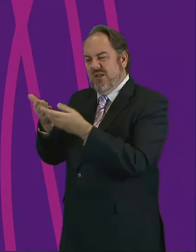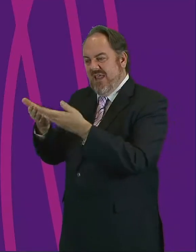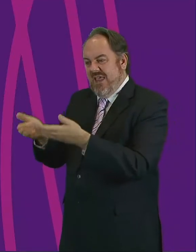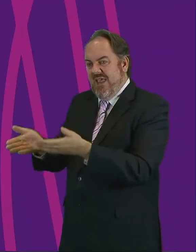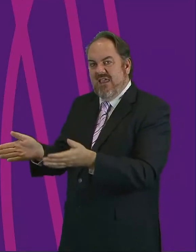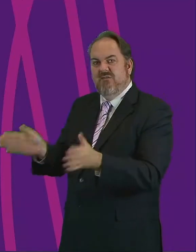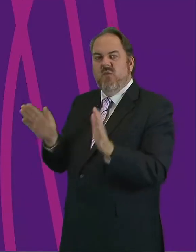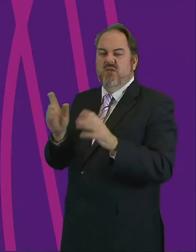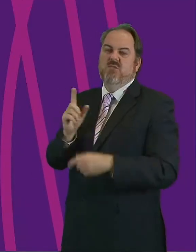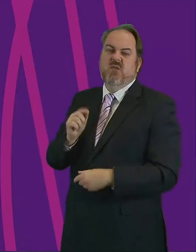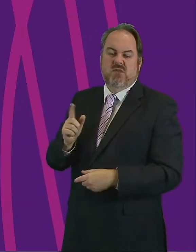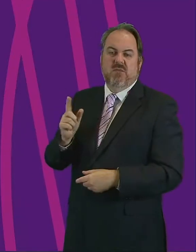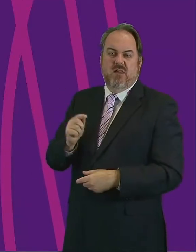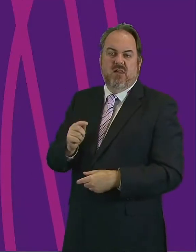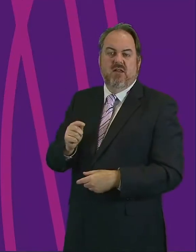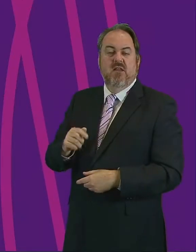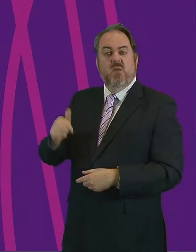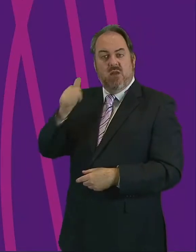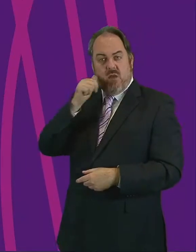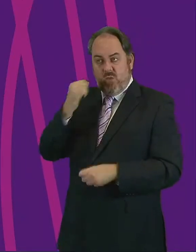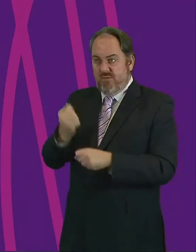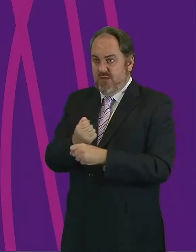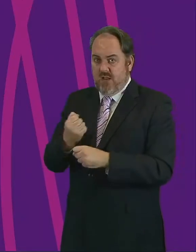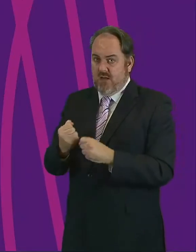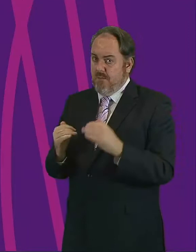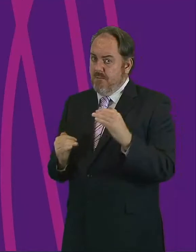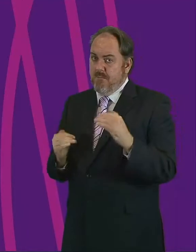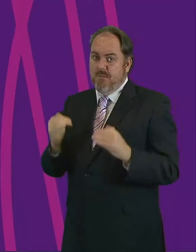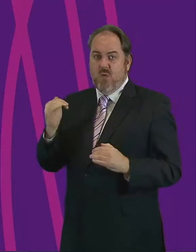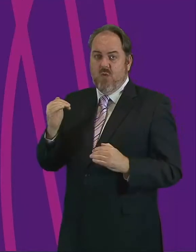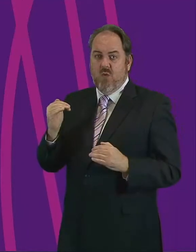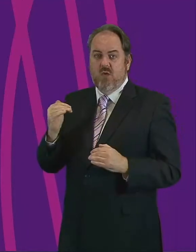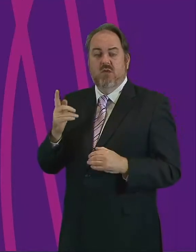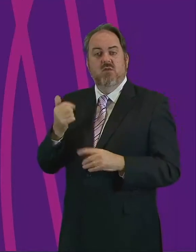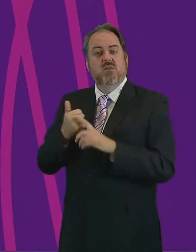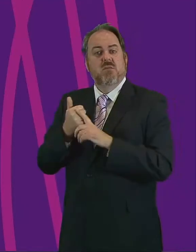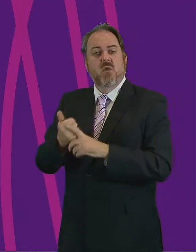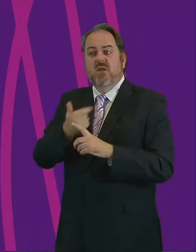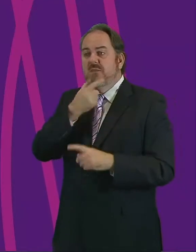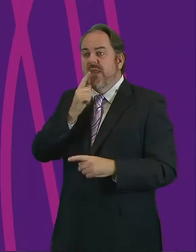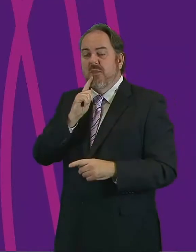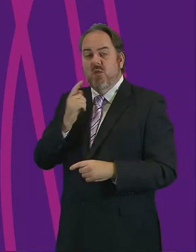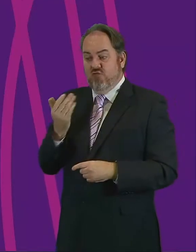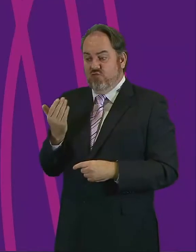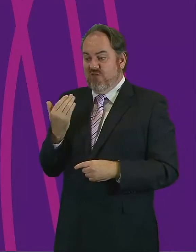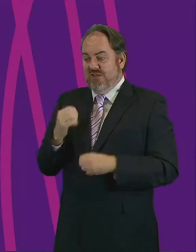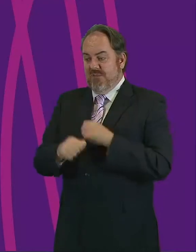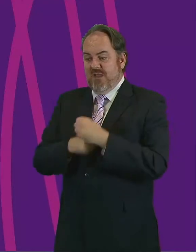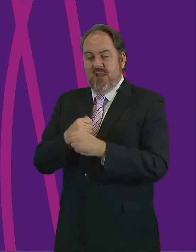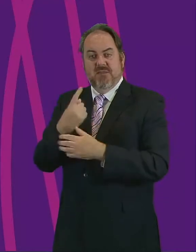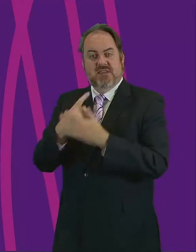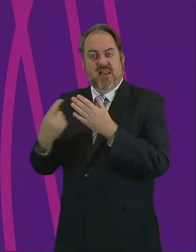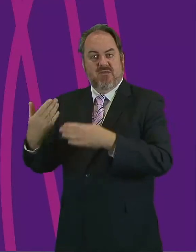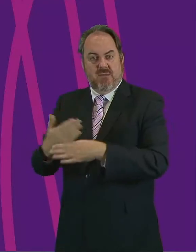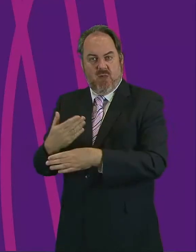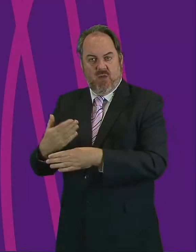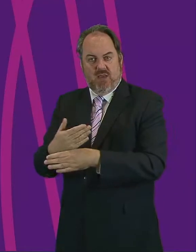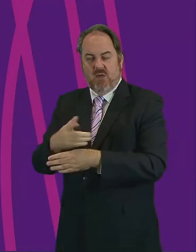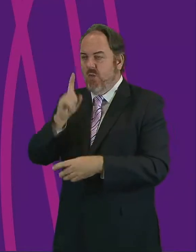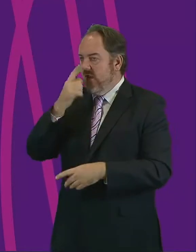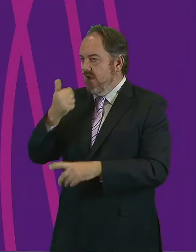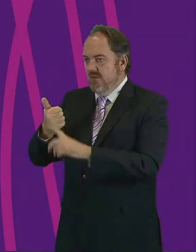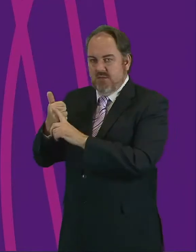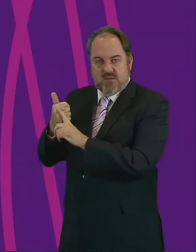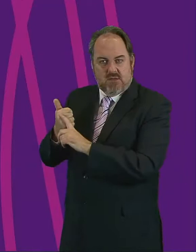initial response, we already moved further to ensure, for example, the newly self-employed got support. We can't do that for everybody, but we